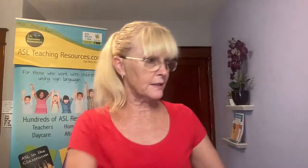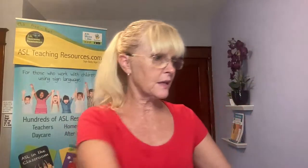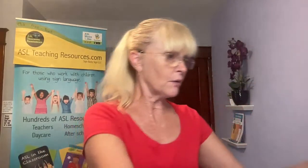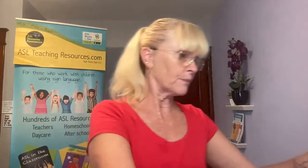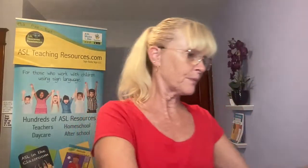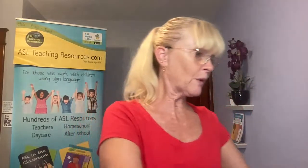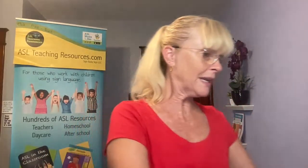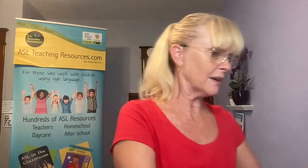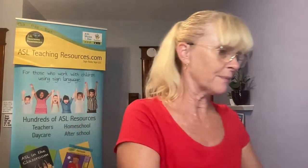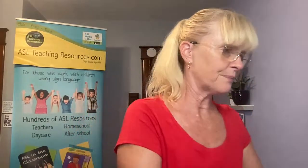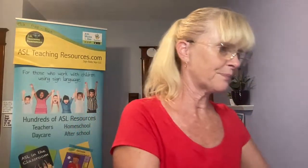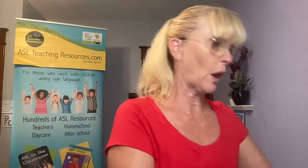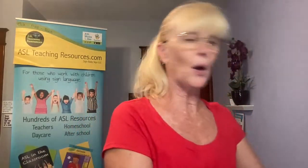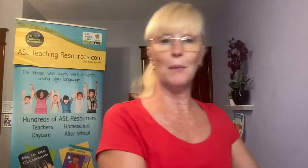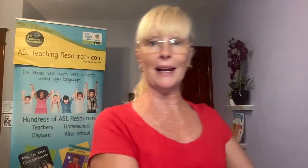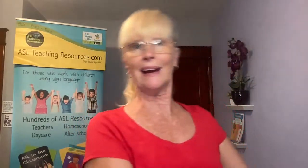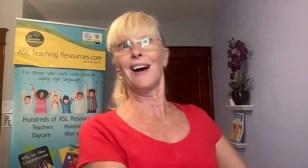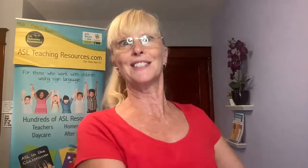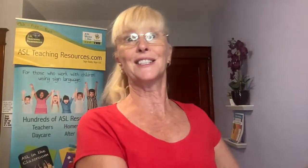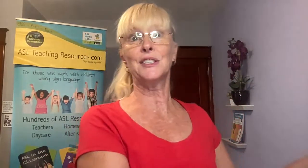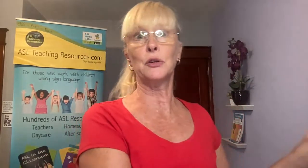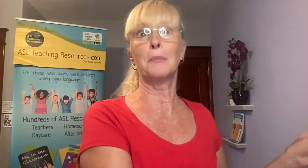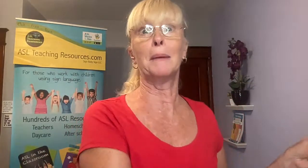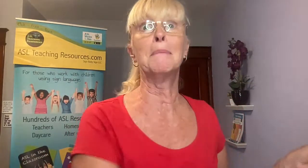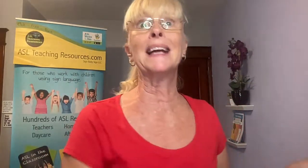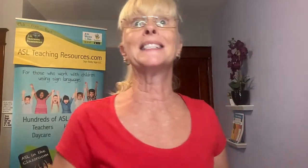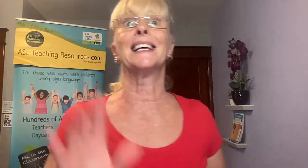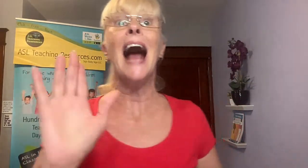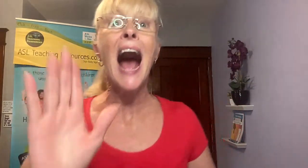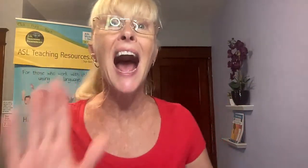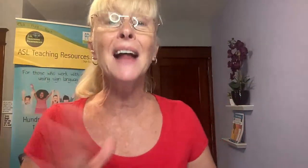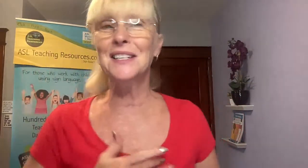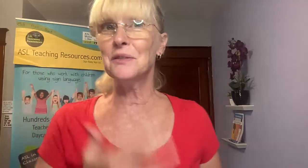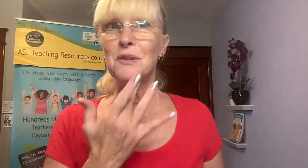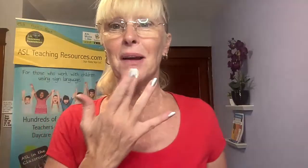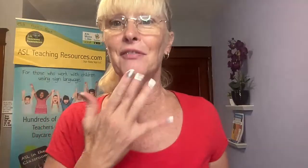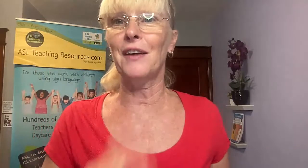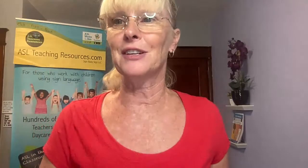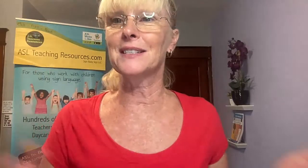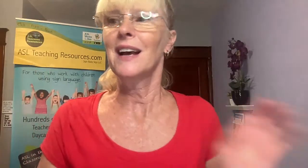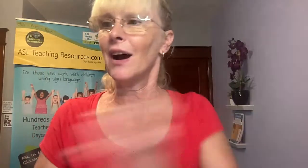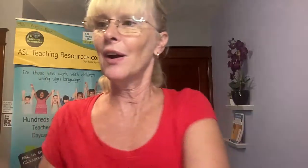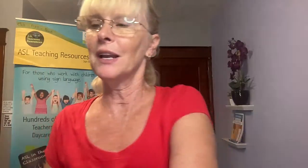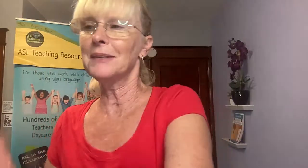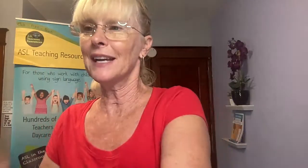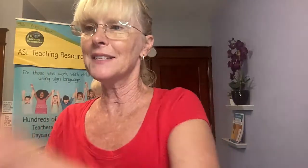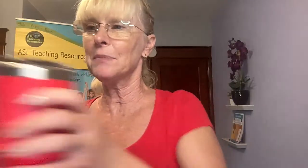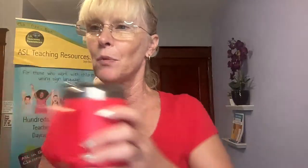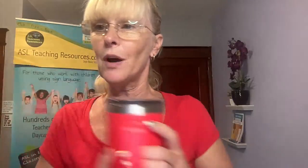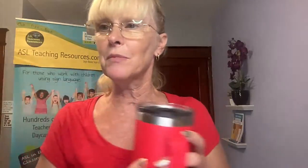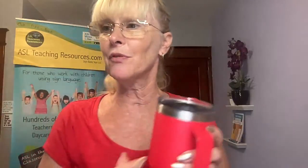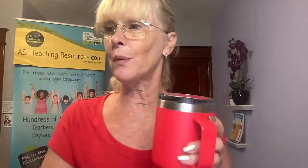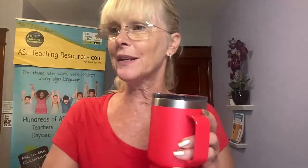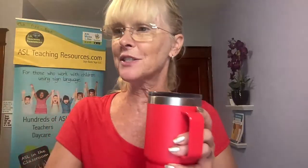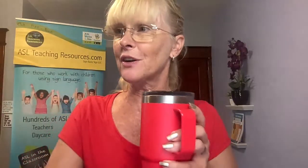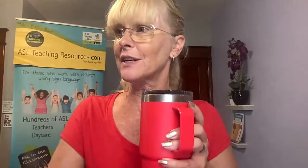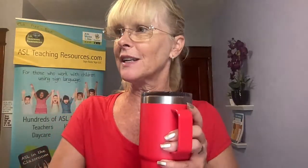Oh, right here. Oh my gosh, this is going to be amazing. This is one of my favorites. All right, let me take a sip of water before we get started